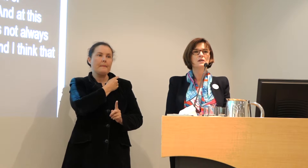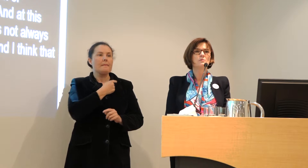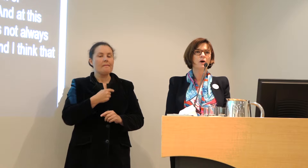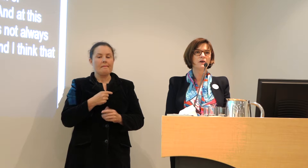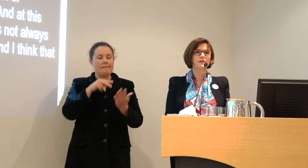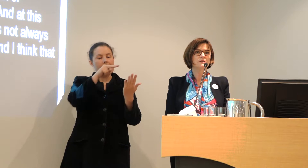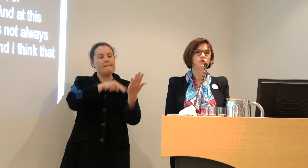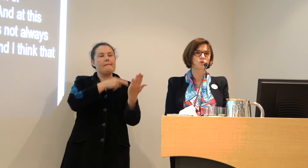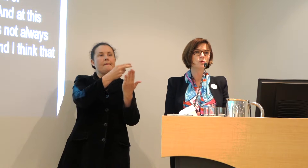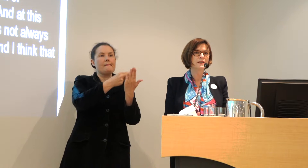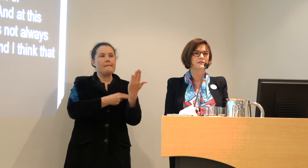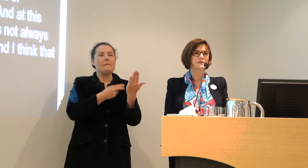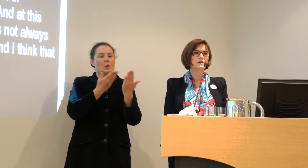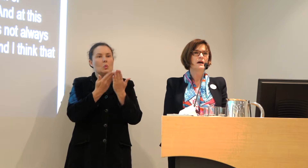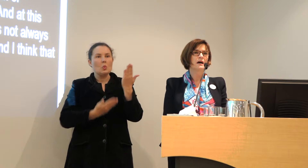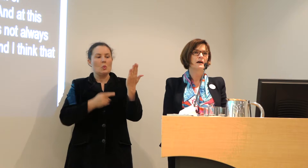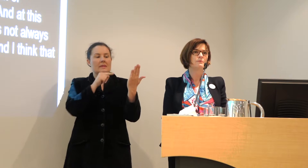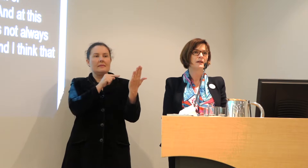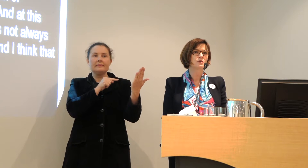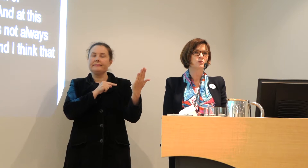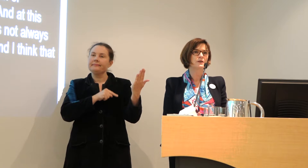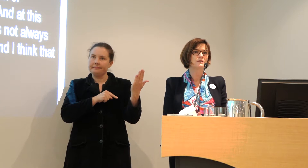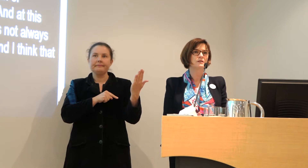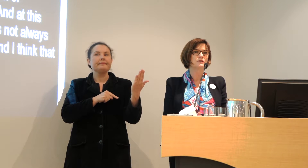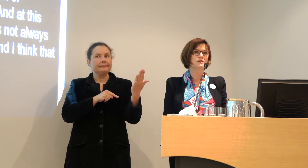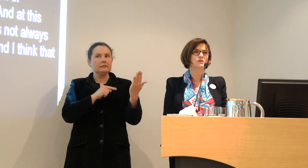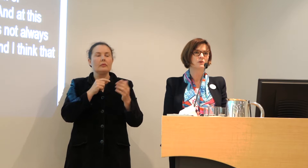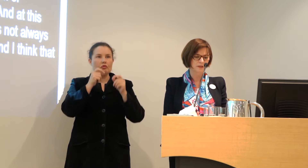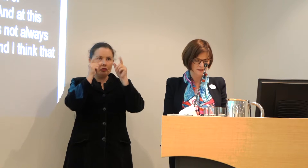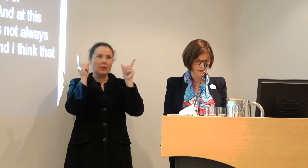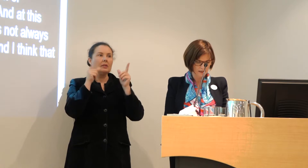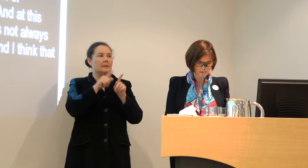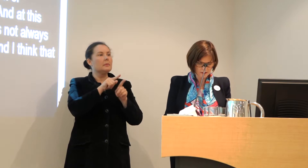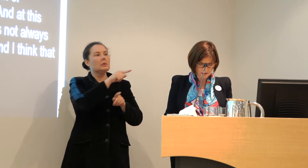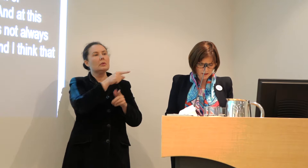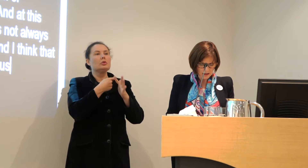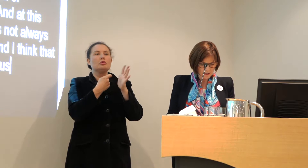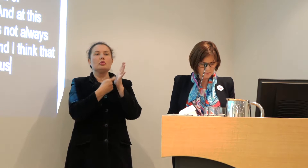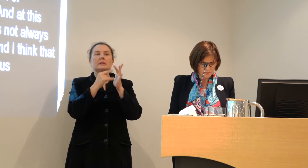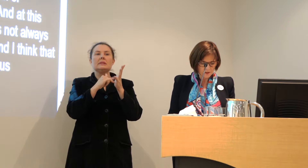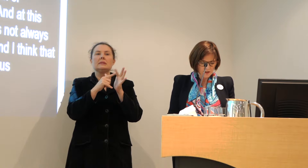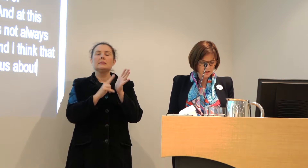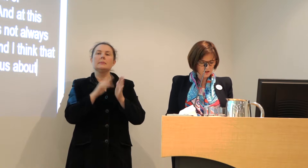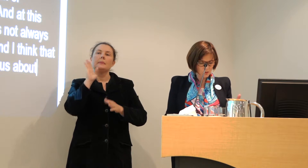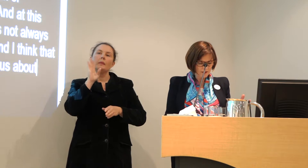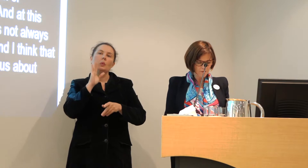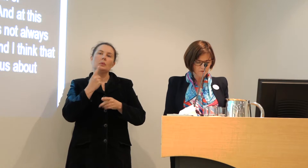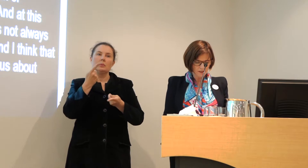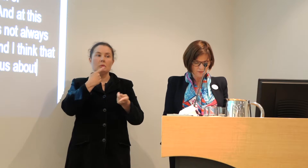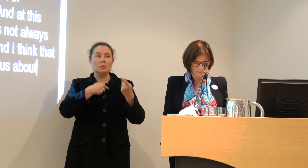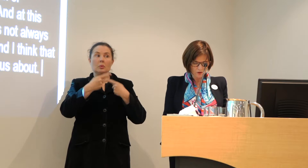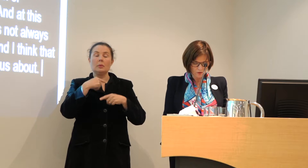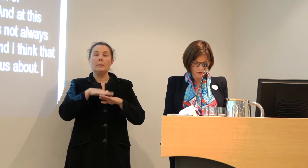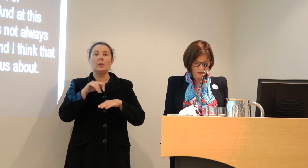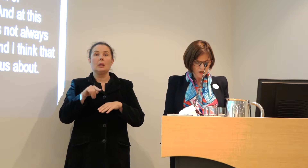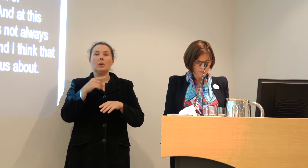us by the stories that Kristen just told us about. The